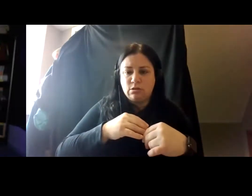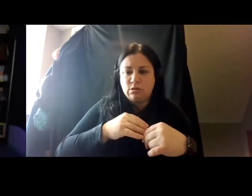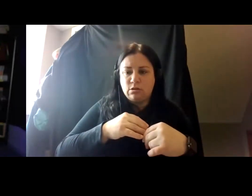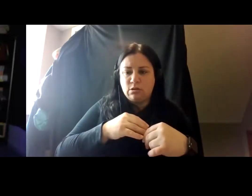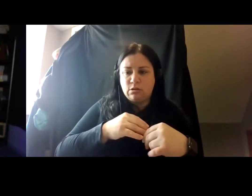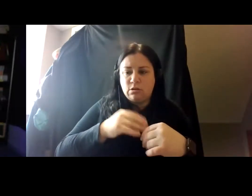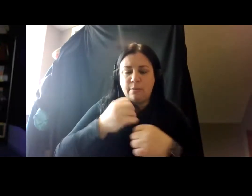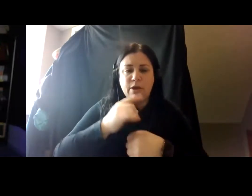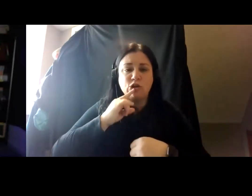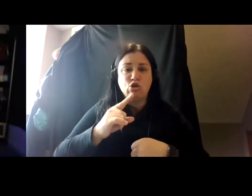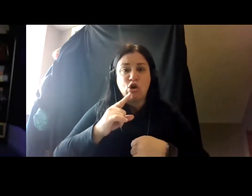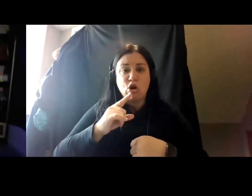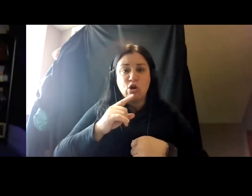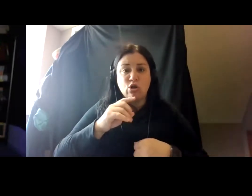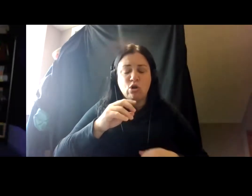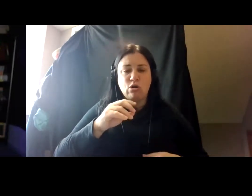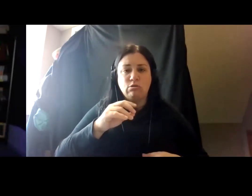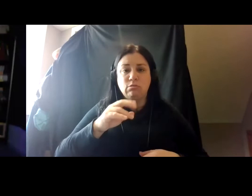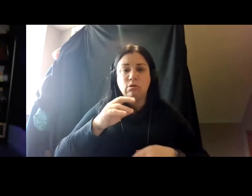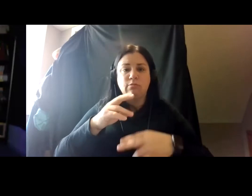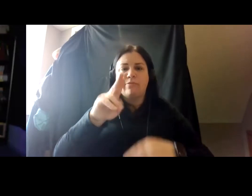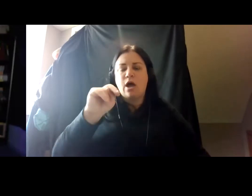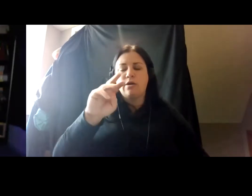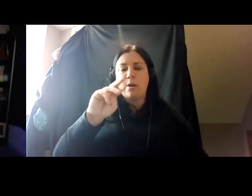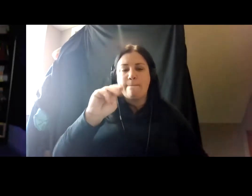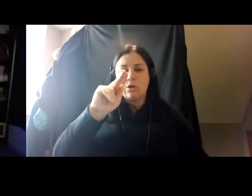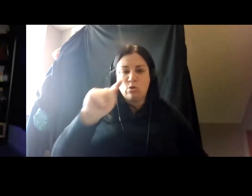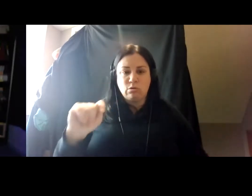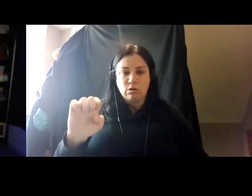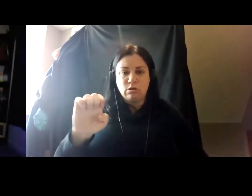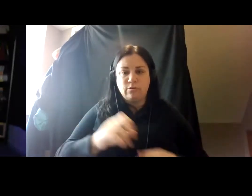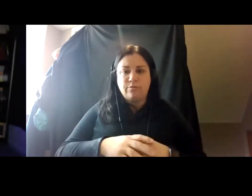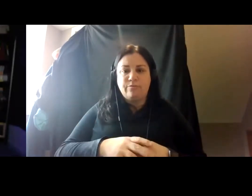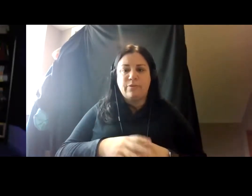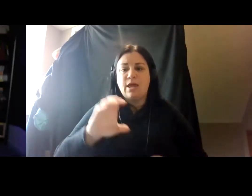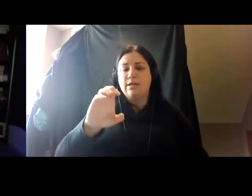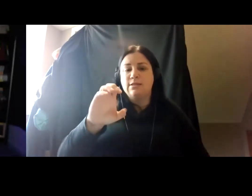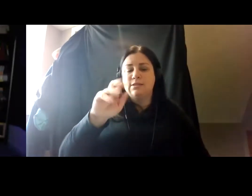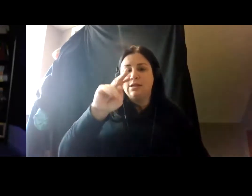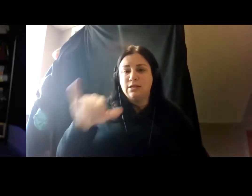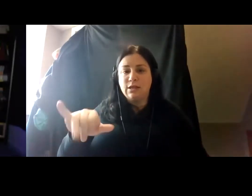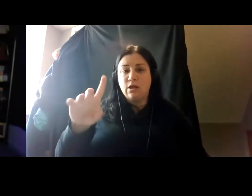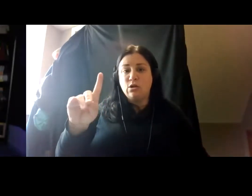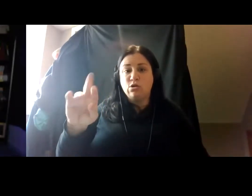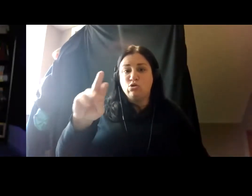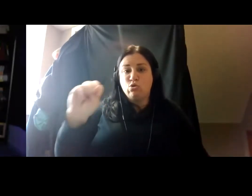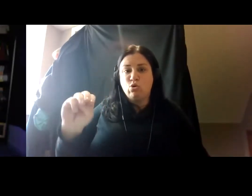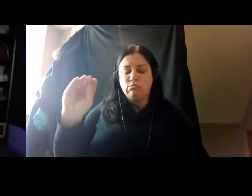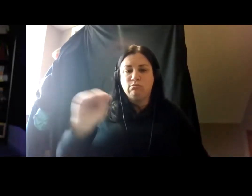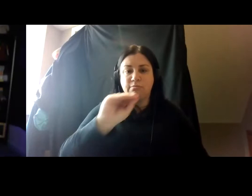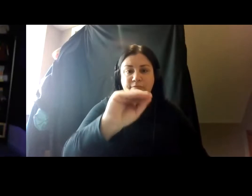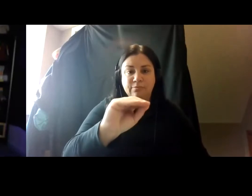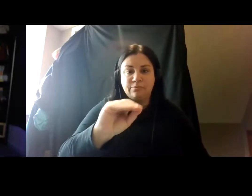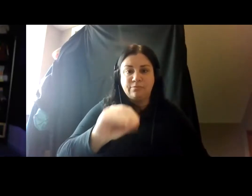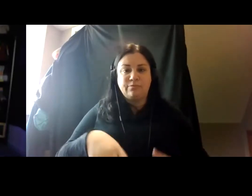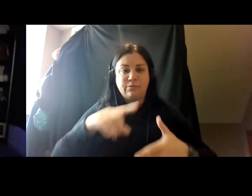And just make sure you unmute yourselves as well. I just moved over Cindy Drew. Okay, so